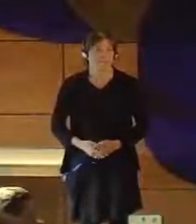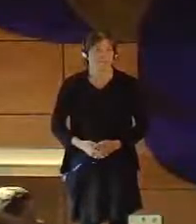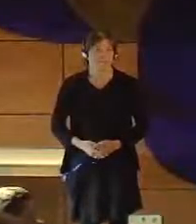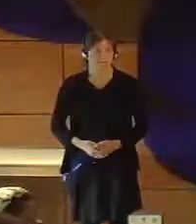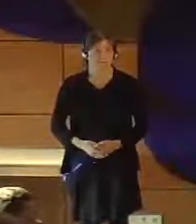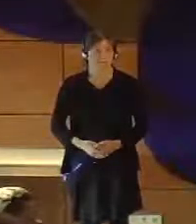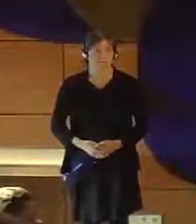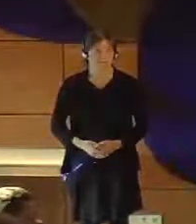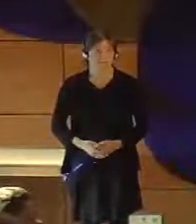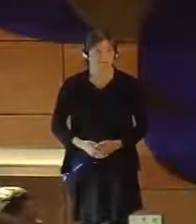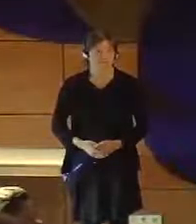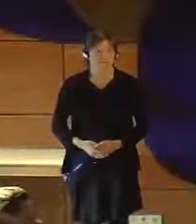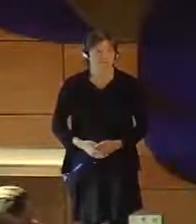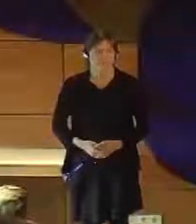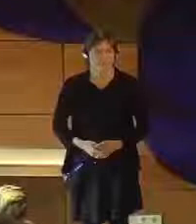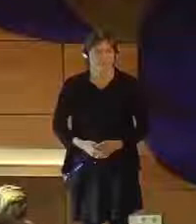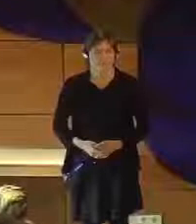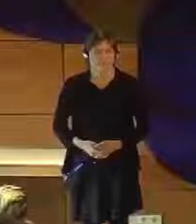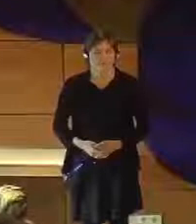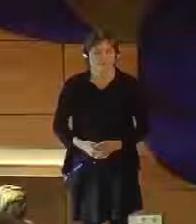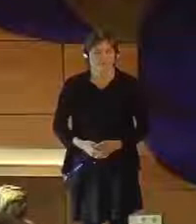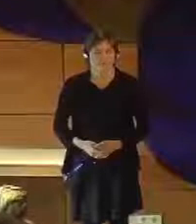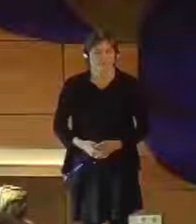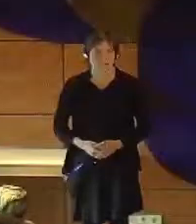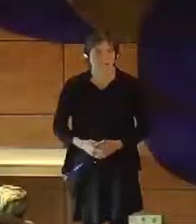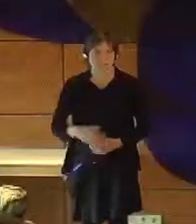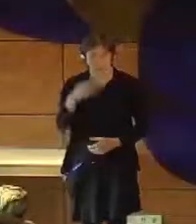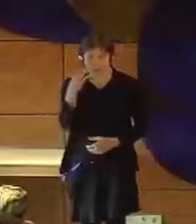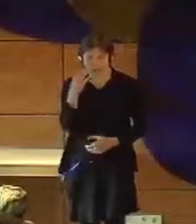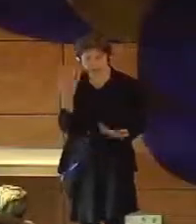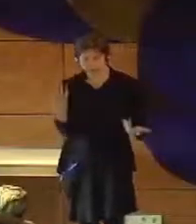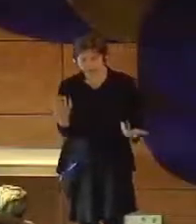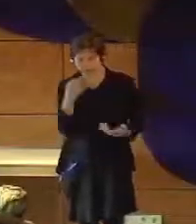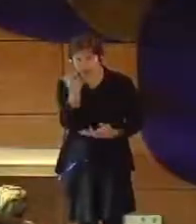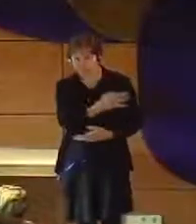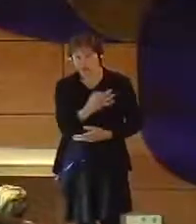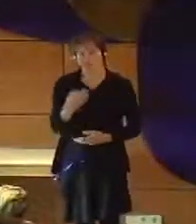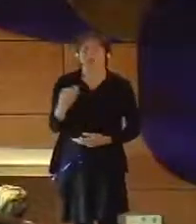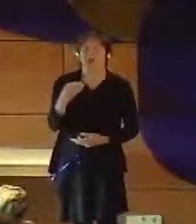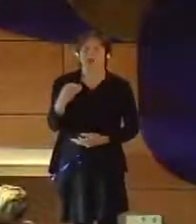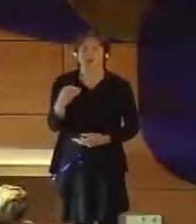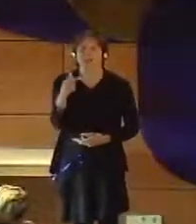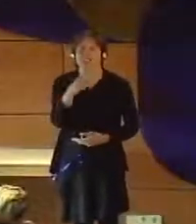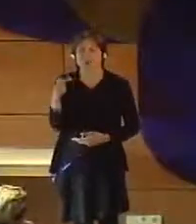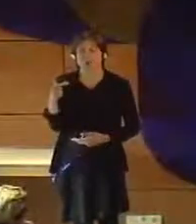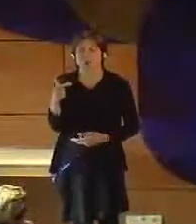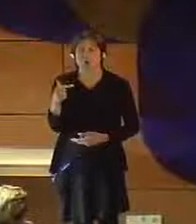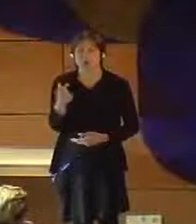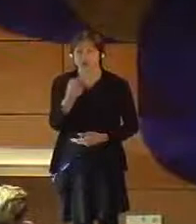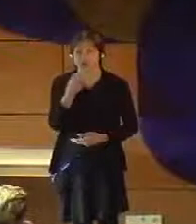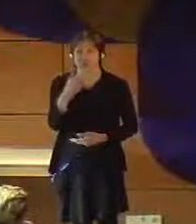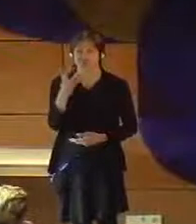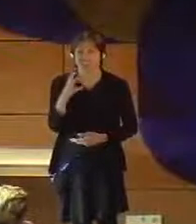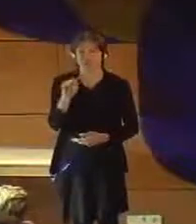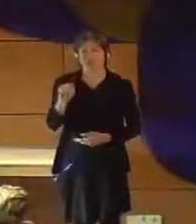Ja, hallo. Wenn man Testosteron Hello. If you take testosterone pills, 40 milligrams